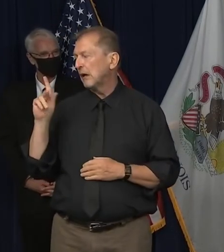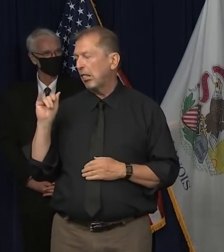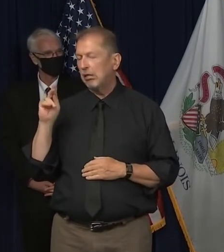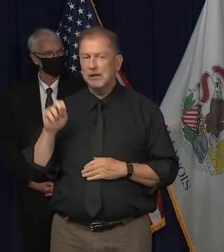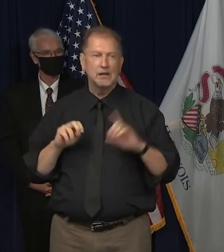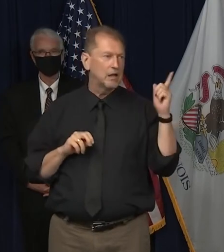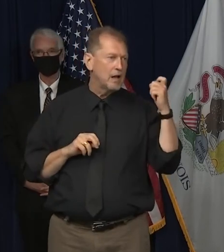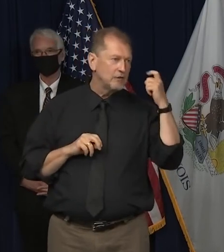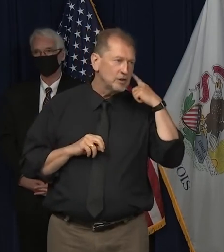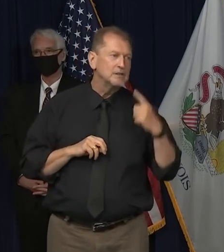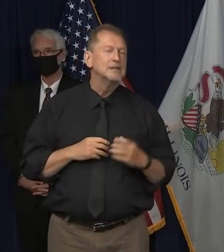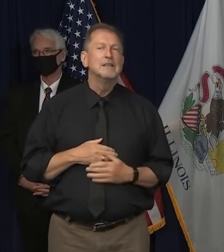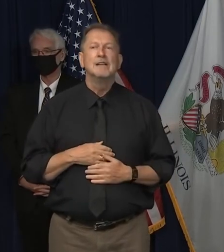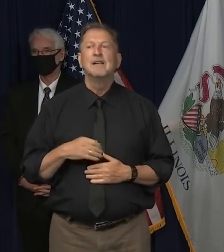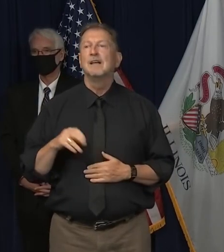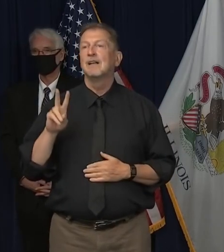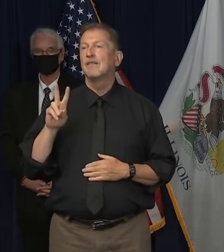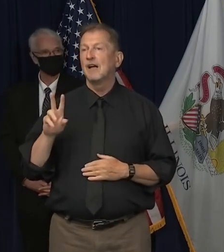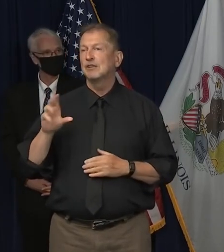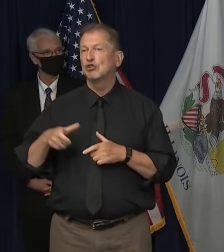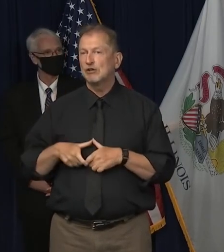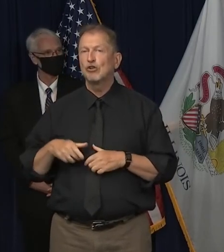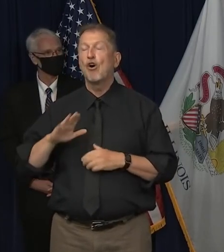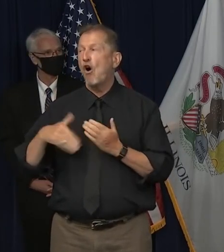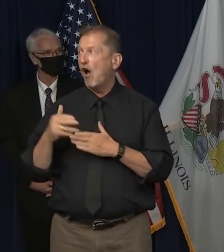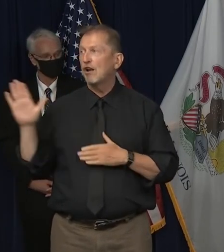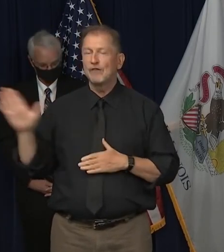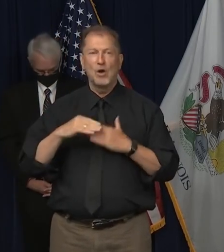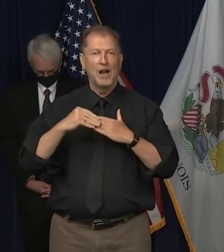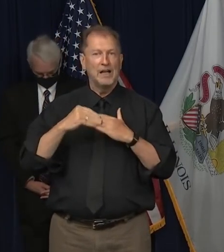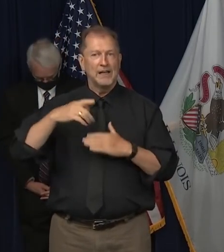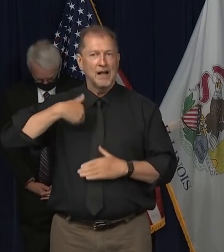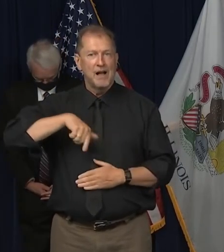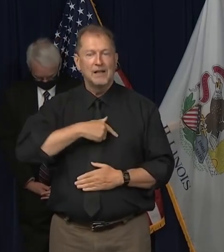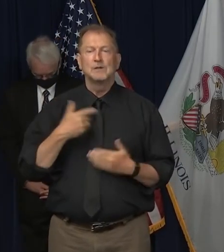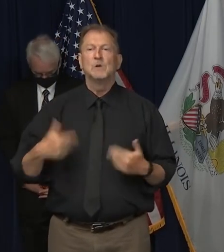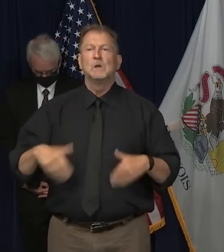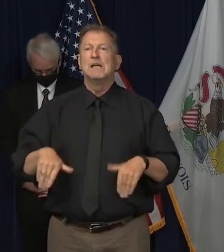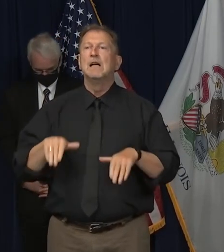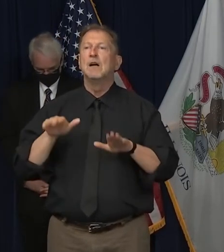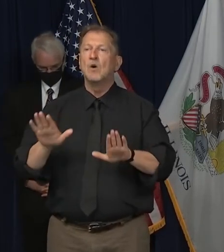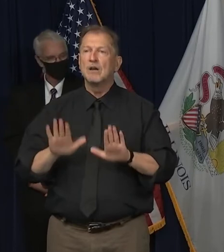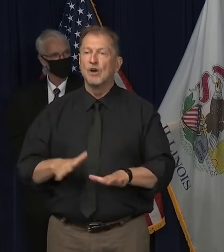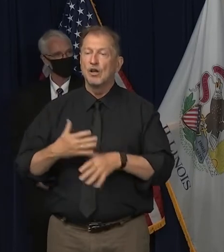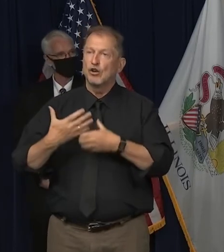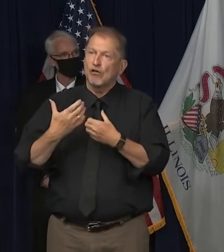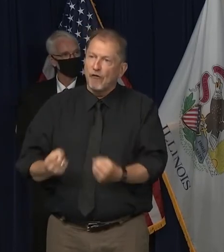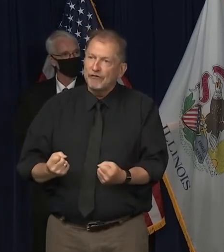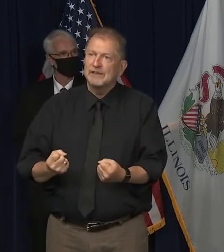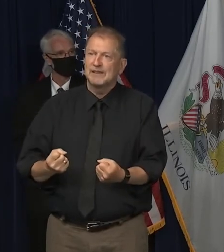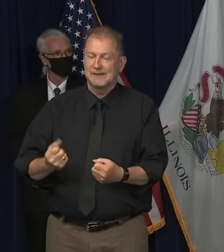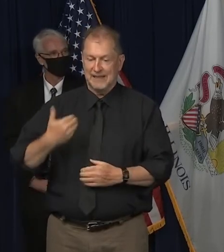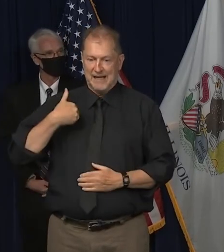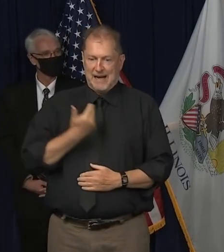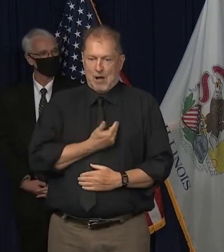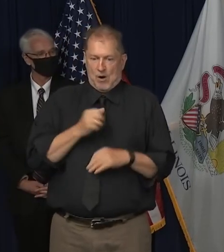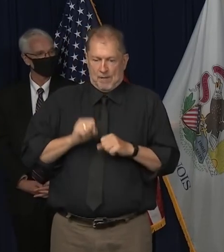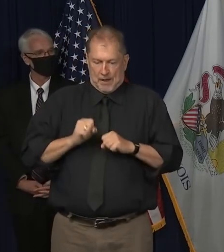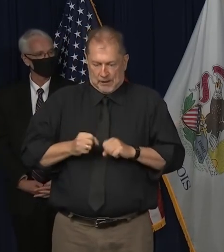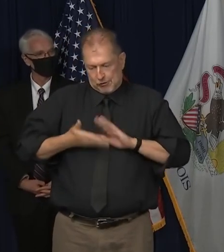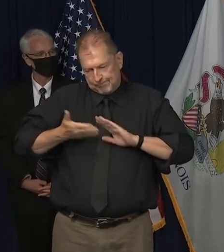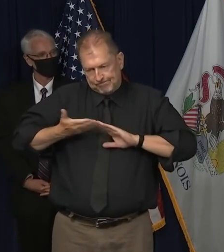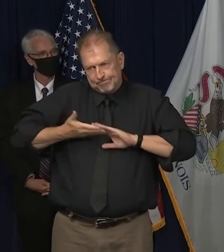Killeen, Provost Cangelaris, and Vice Chancellor Martinez for all your tremendous leadership and all of your confidence and faith in our capacity